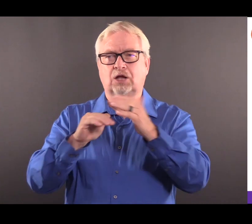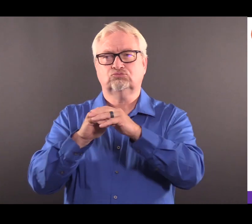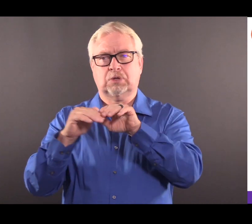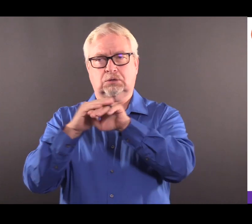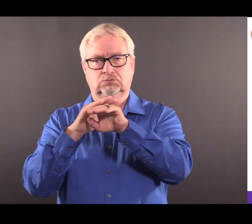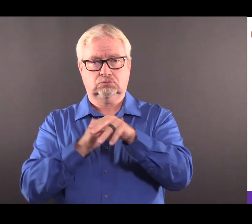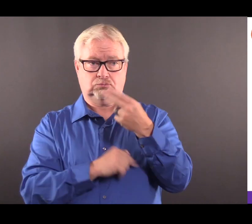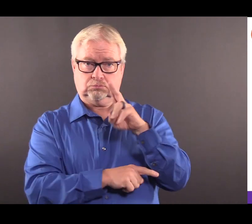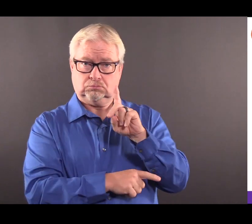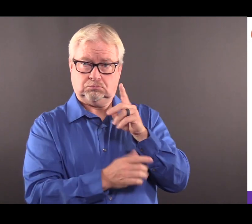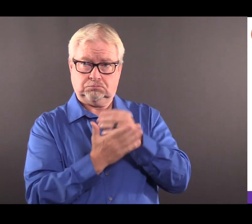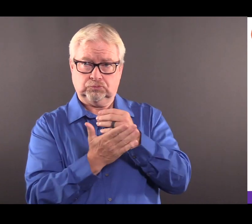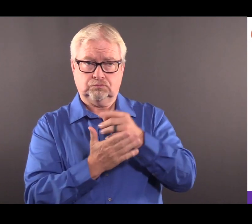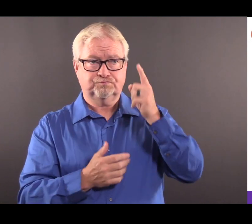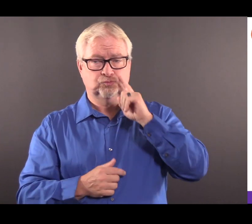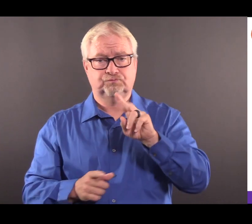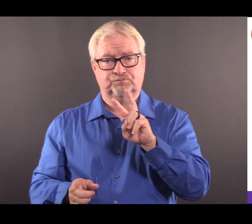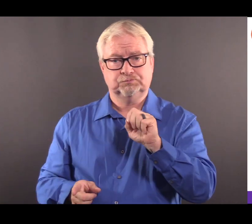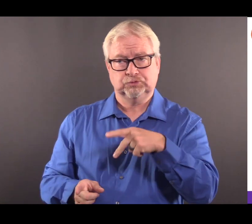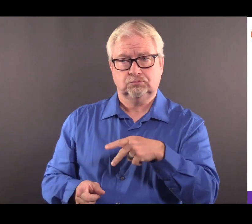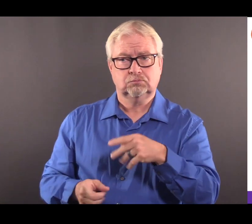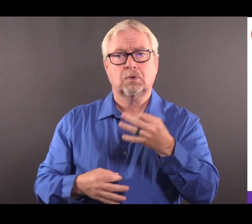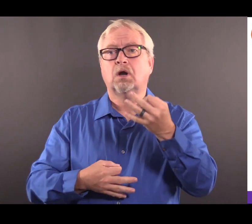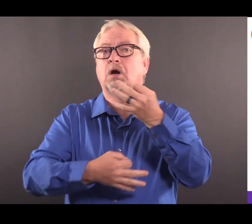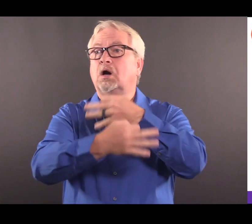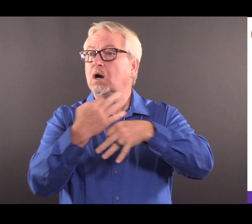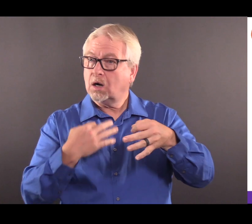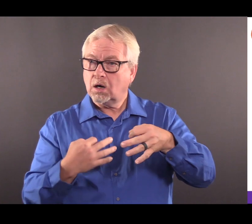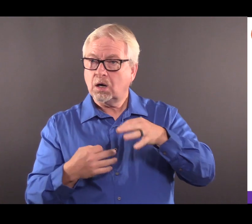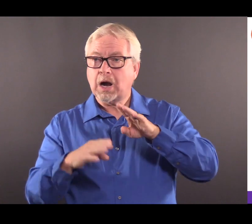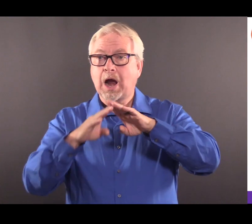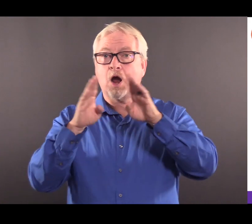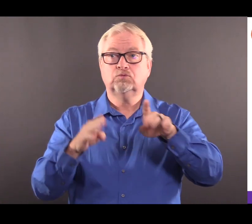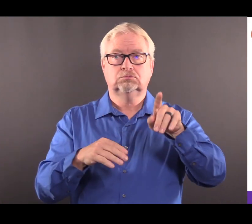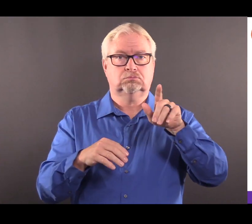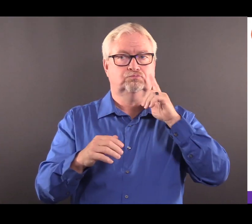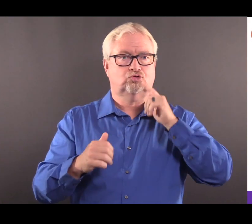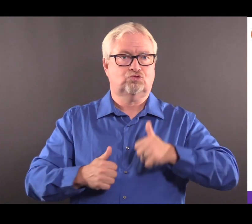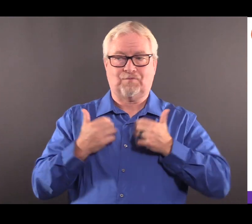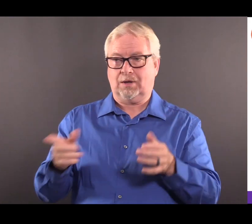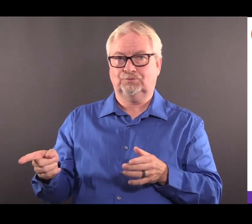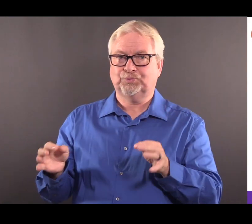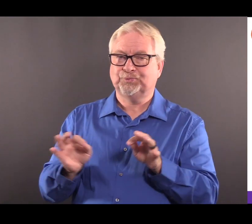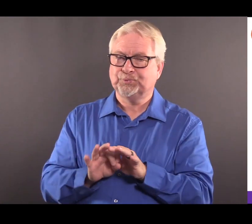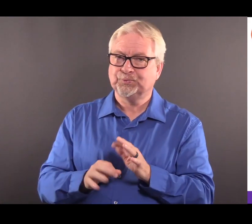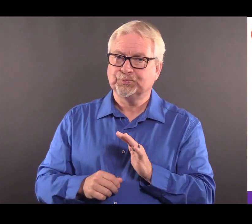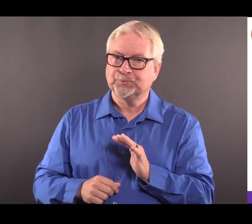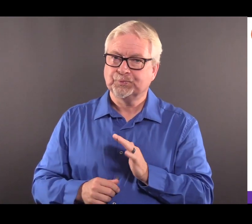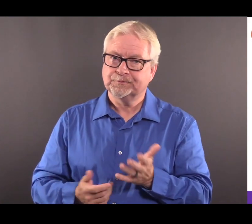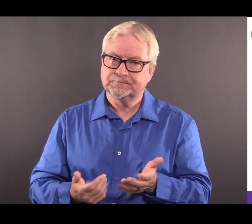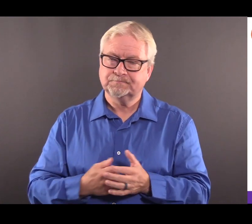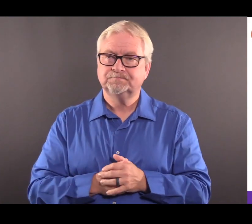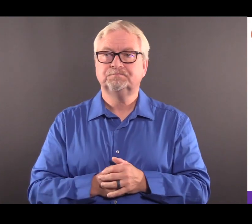increase access to HUD funding for VSPs, and in turn, housing access for